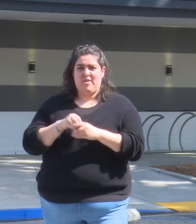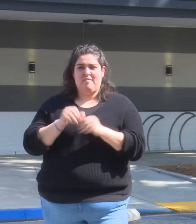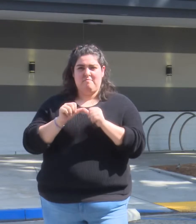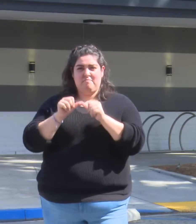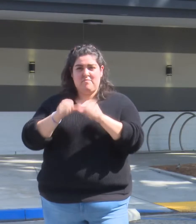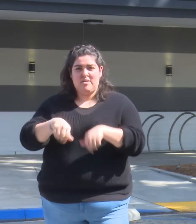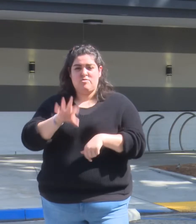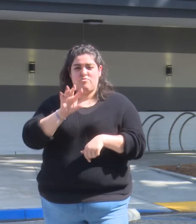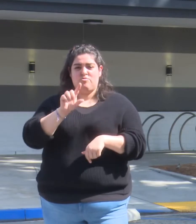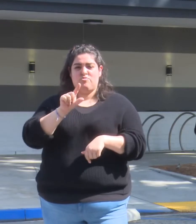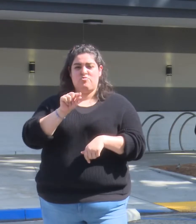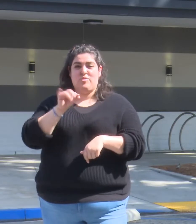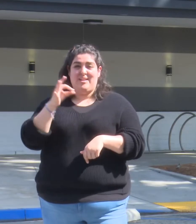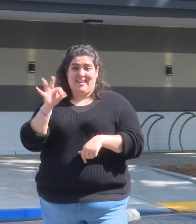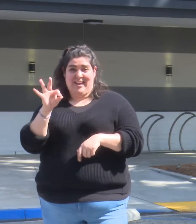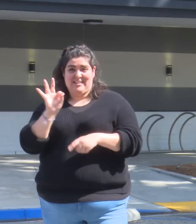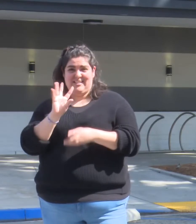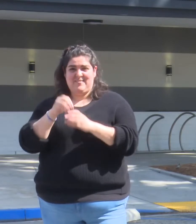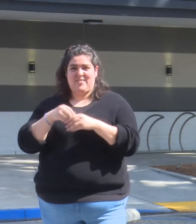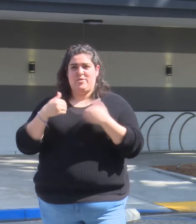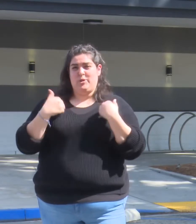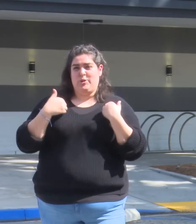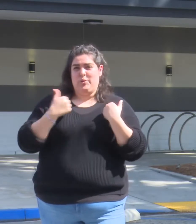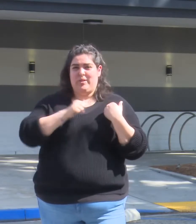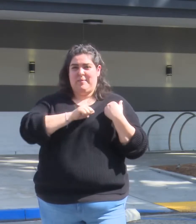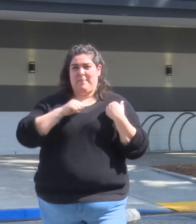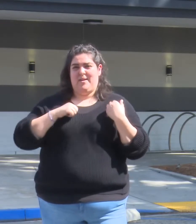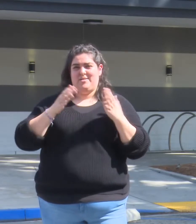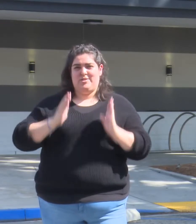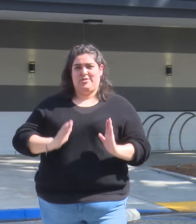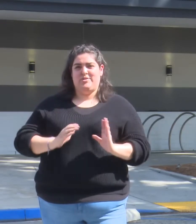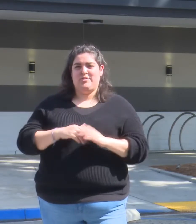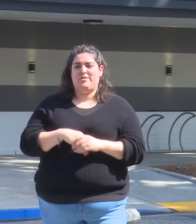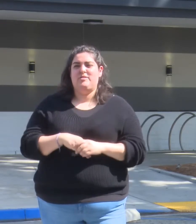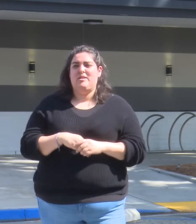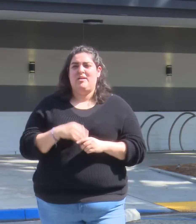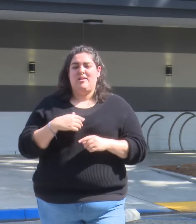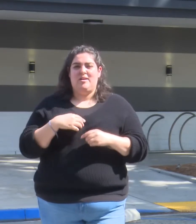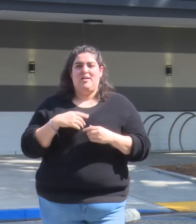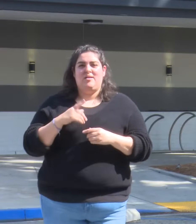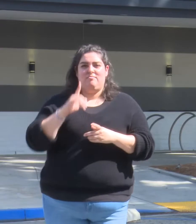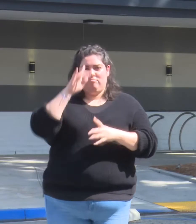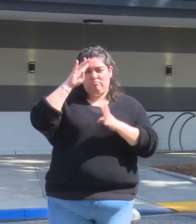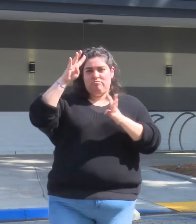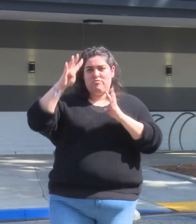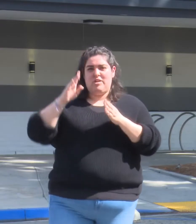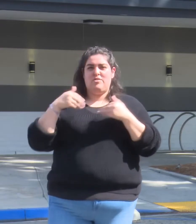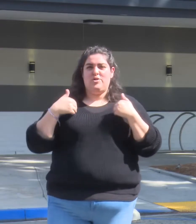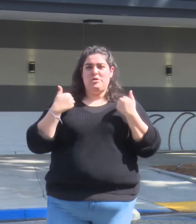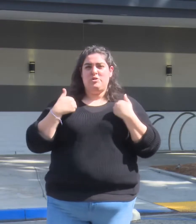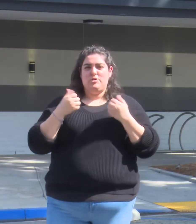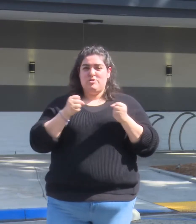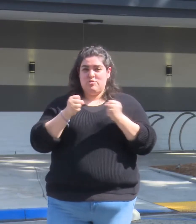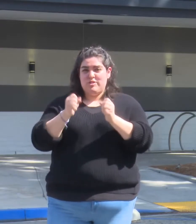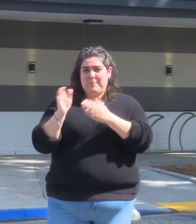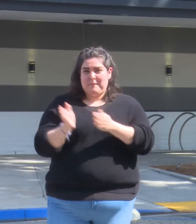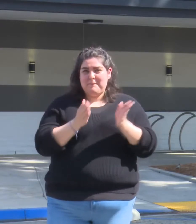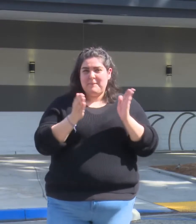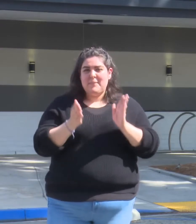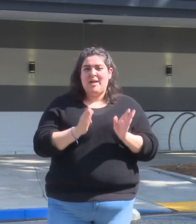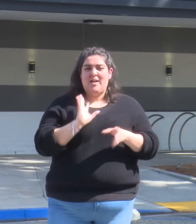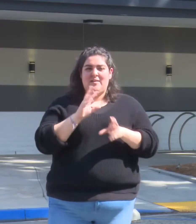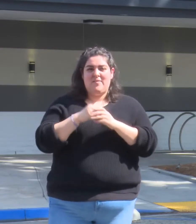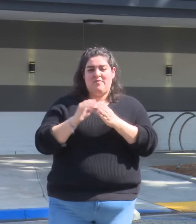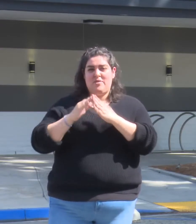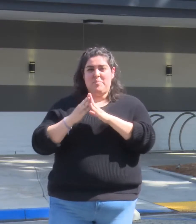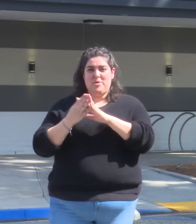with the Youth Ambassadors. With the Youth Ambassadors, we constructed the Youth Strategic Plan, which is brought forward thanks to the community engagement of the